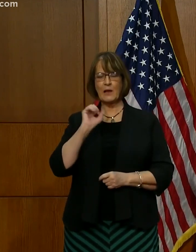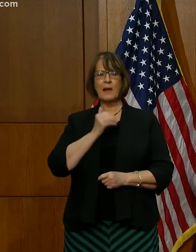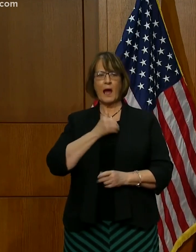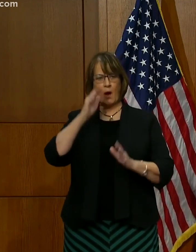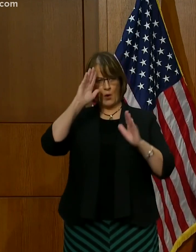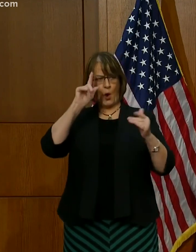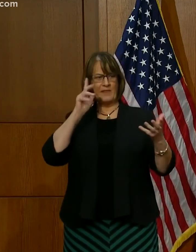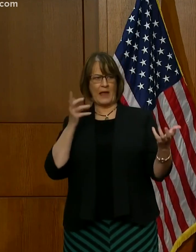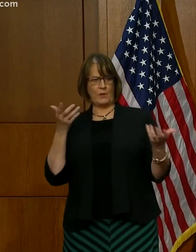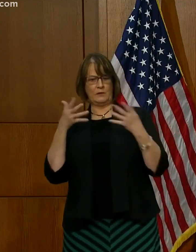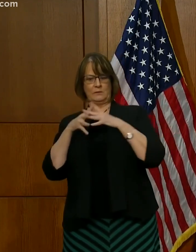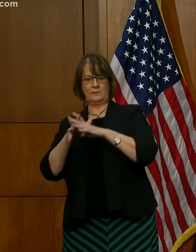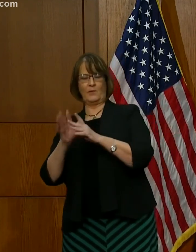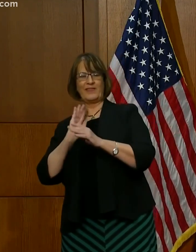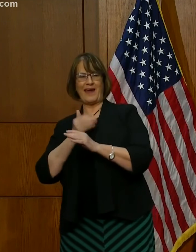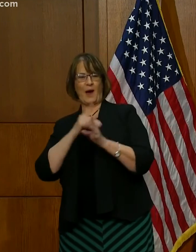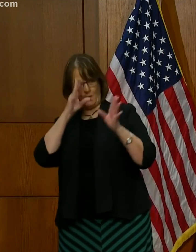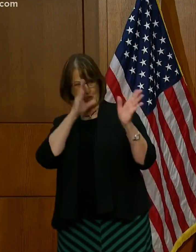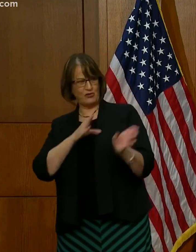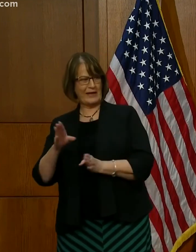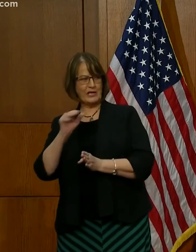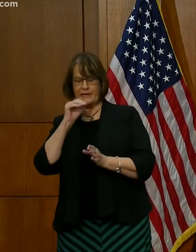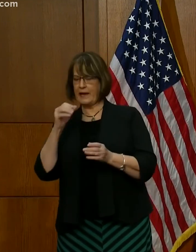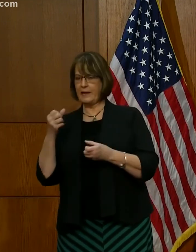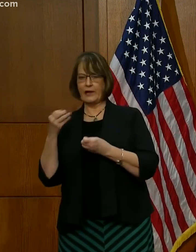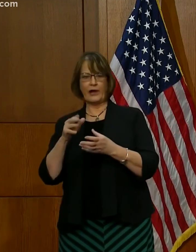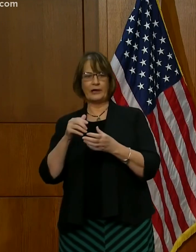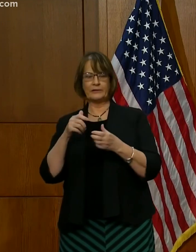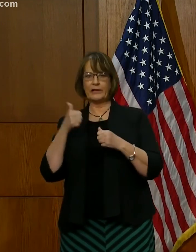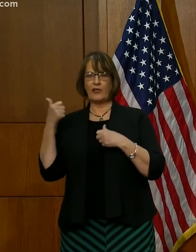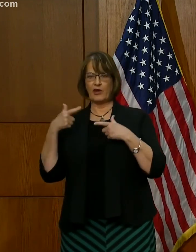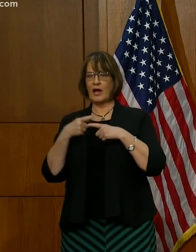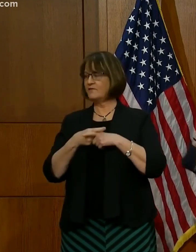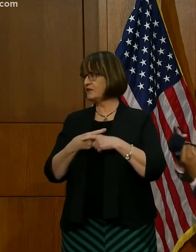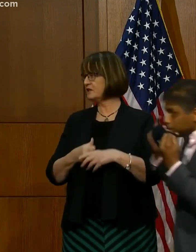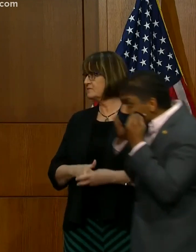with our strategy and not create another pathway for registration.